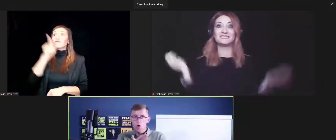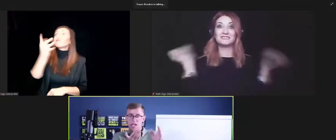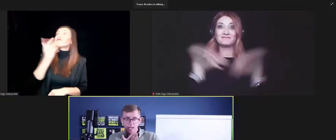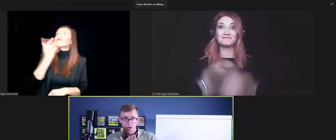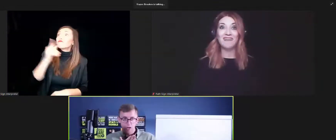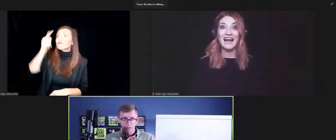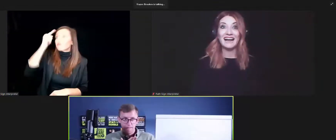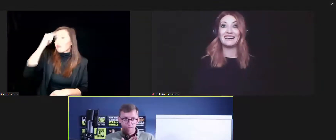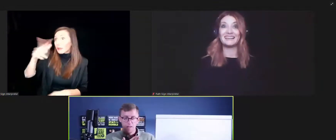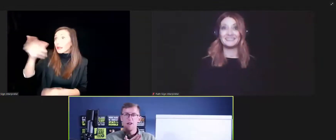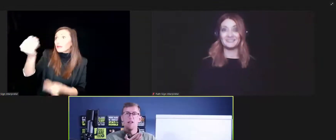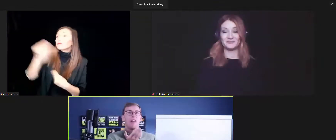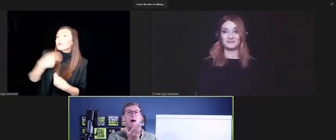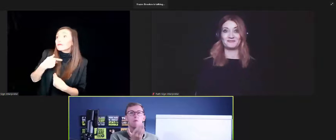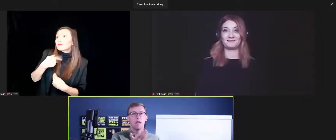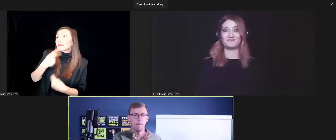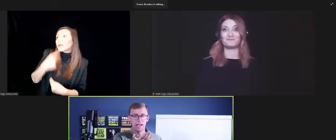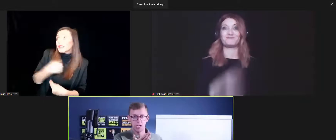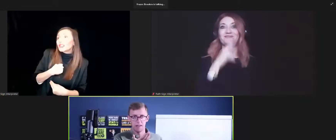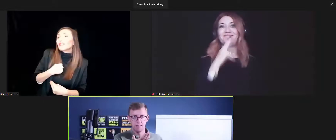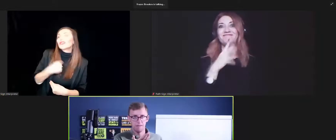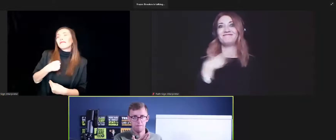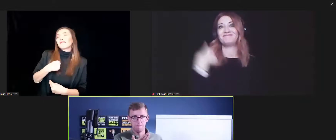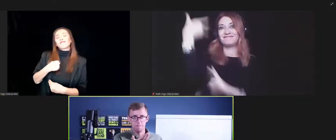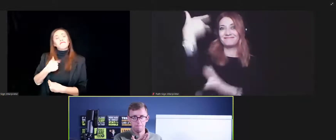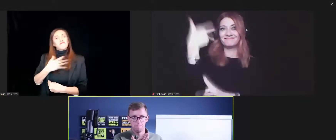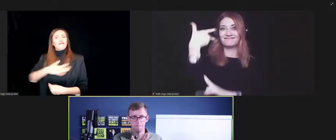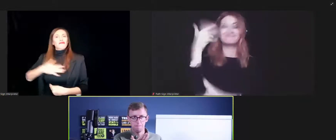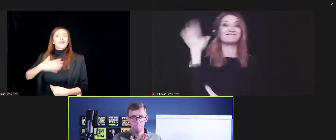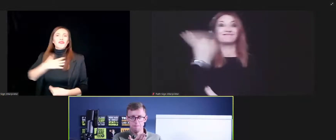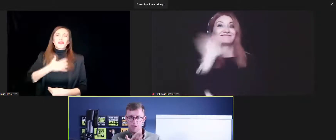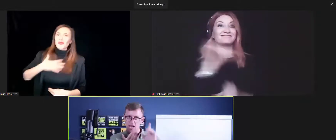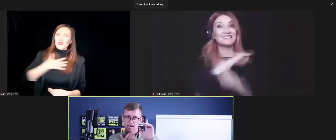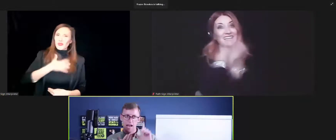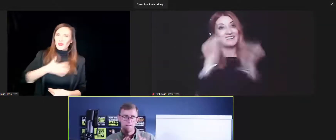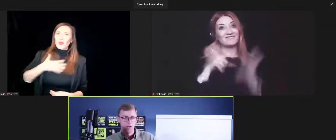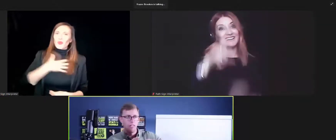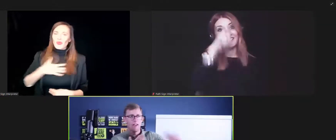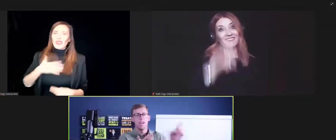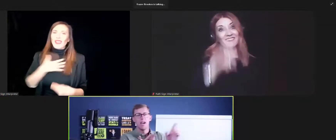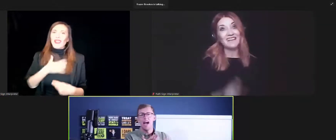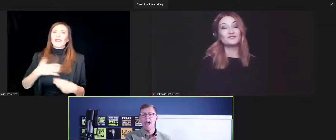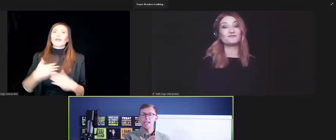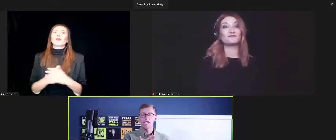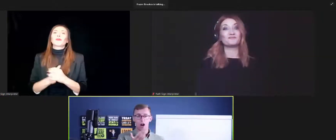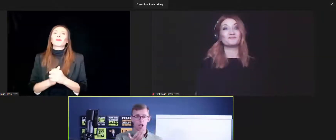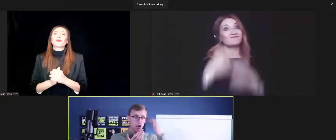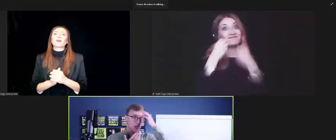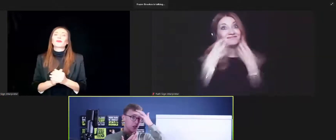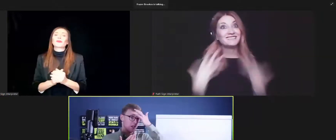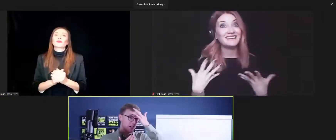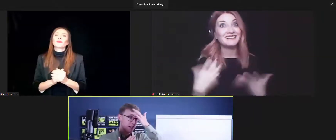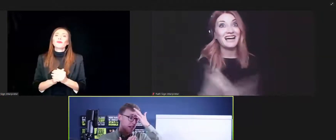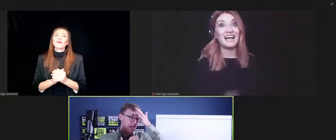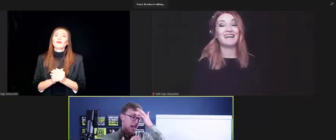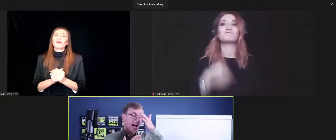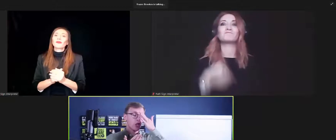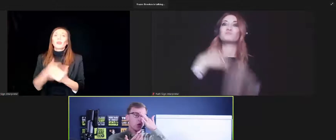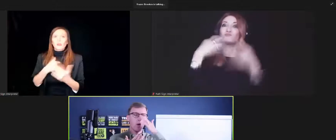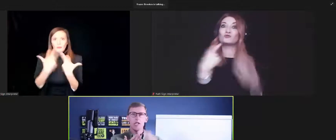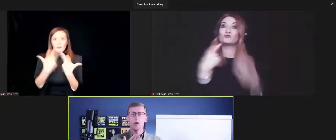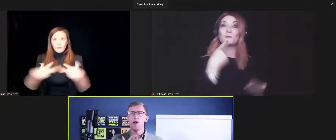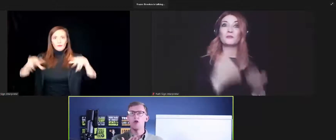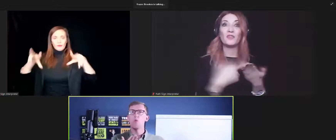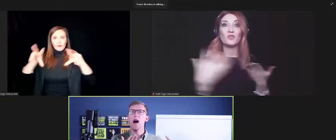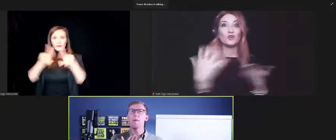yours is, that would be amazing. I'll say it again. Hey, Carlos, I just